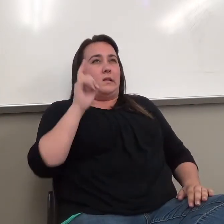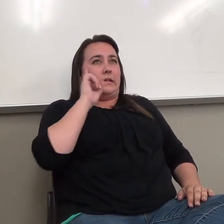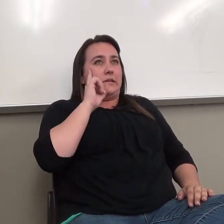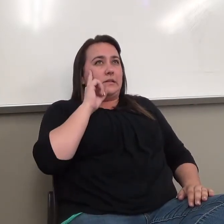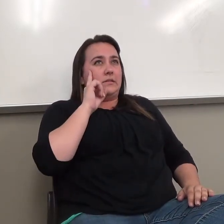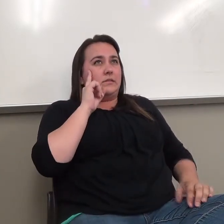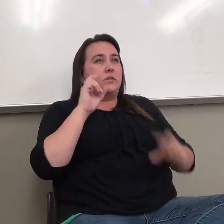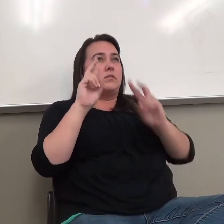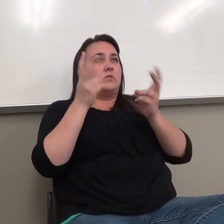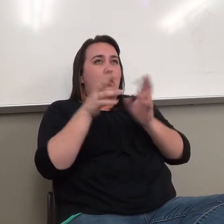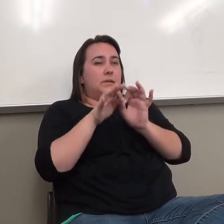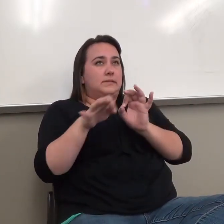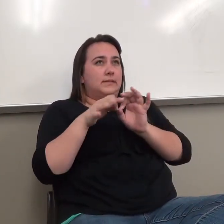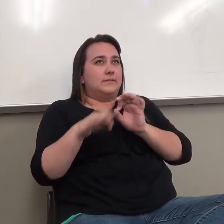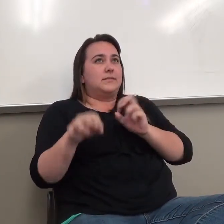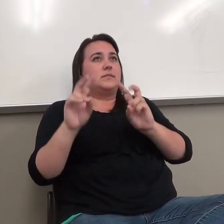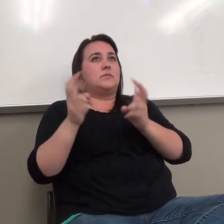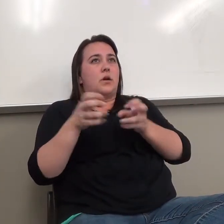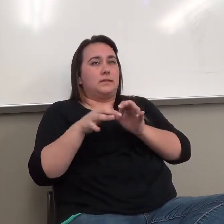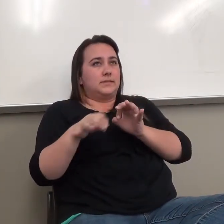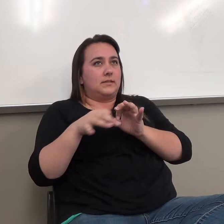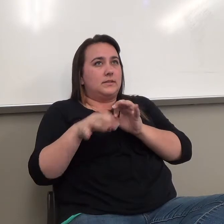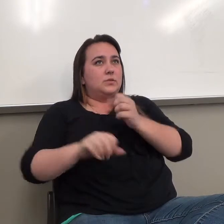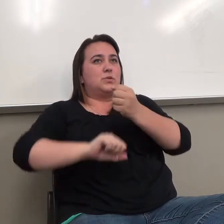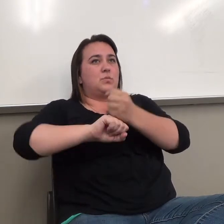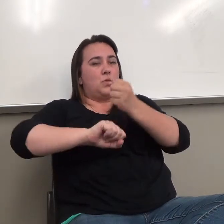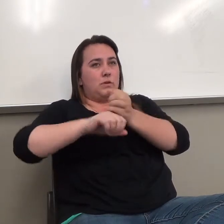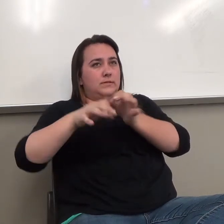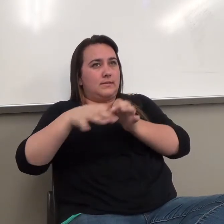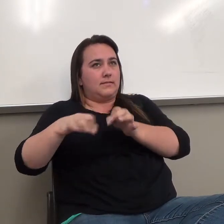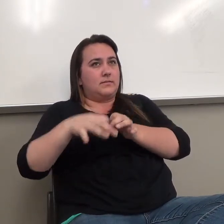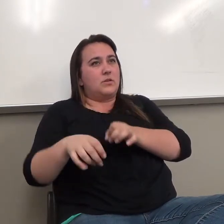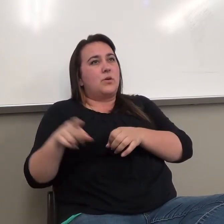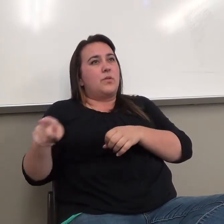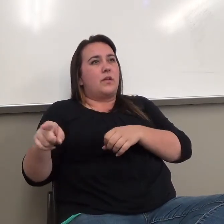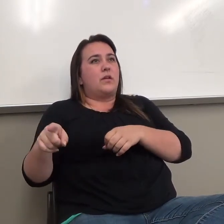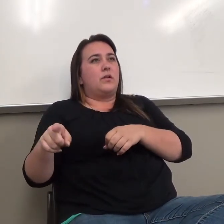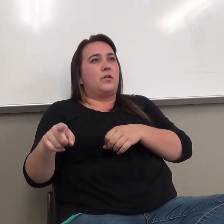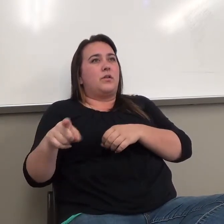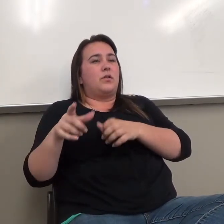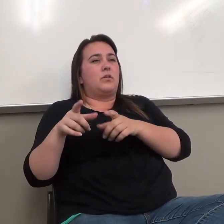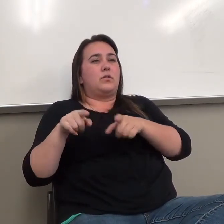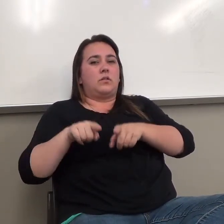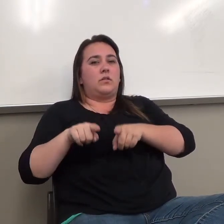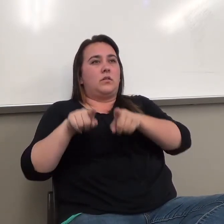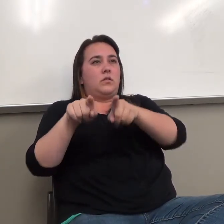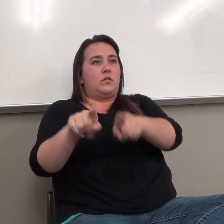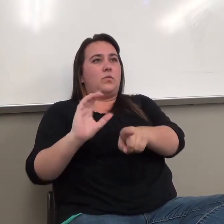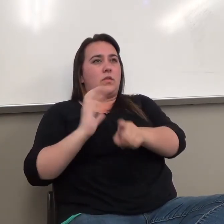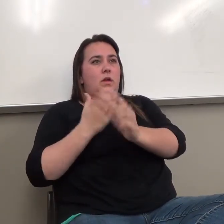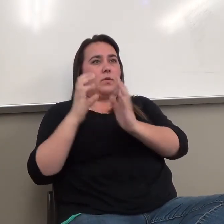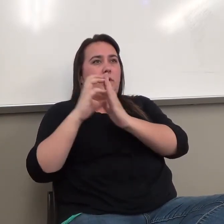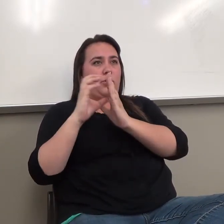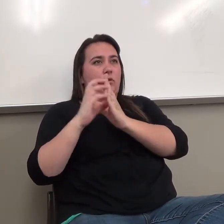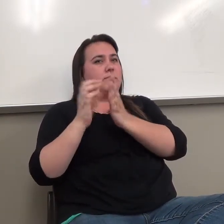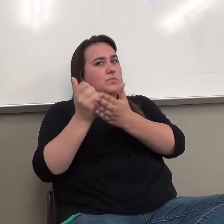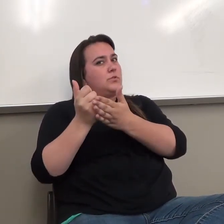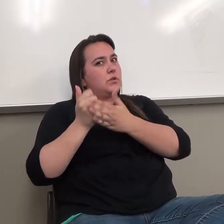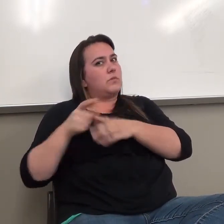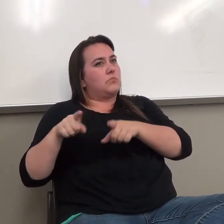topic sentences, support, so they're kind of working along with our paragraphs, which helps. But